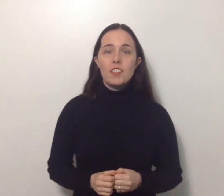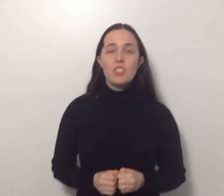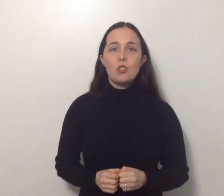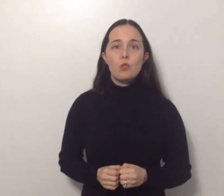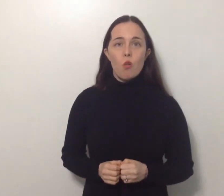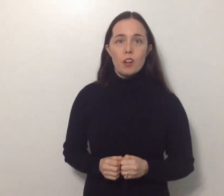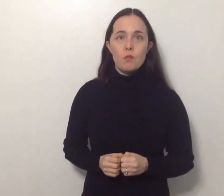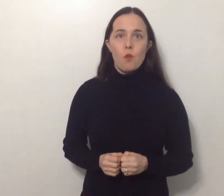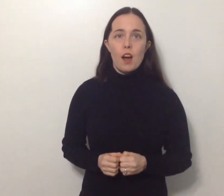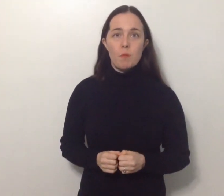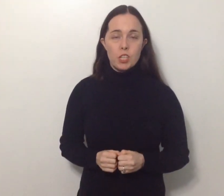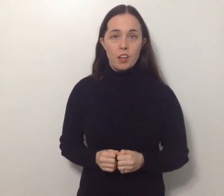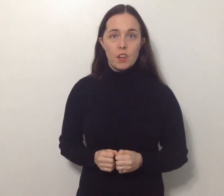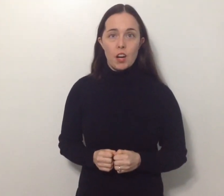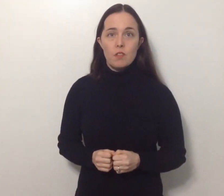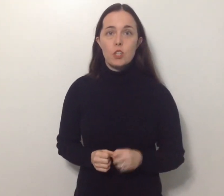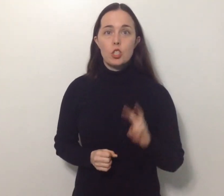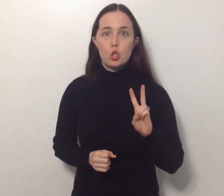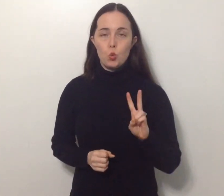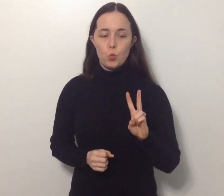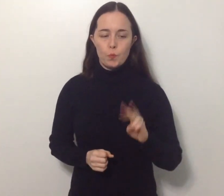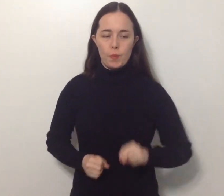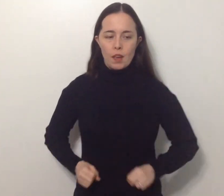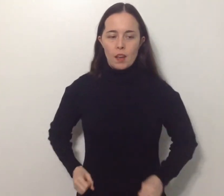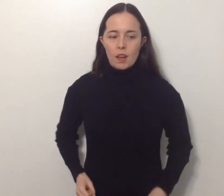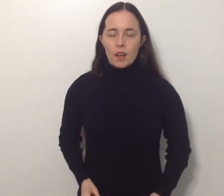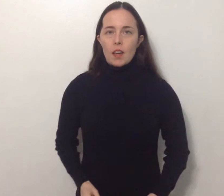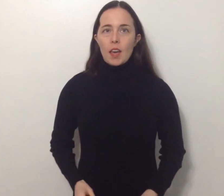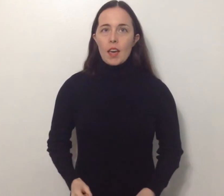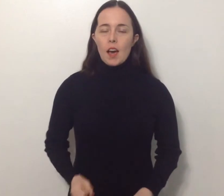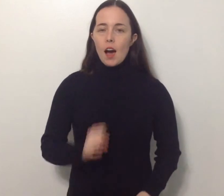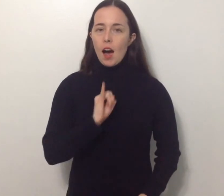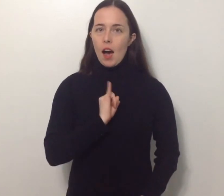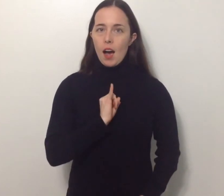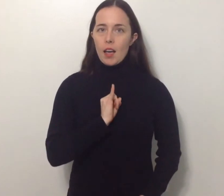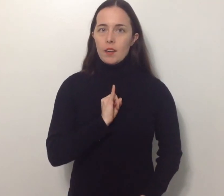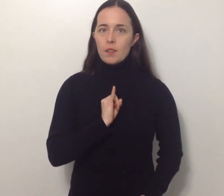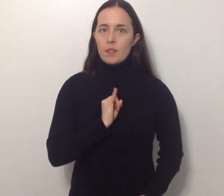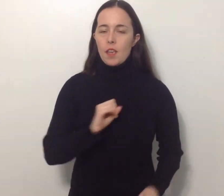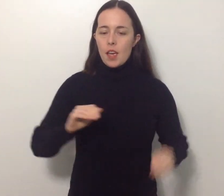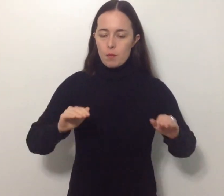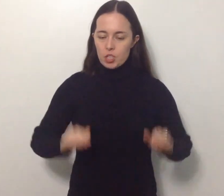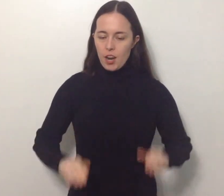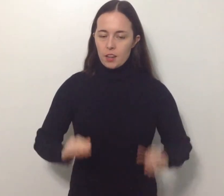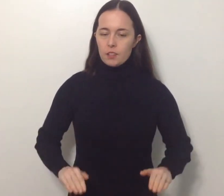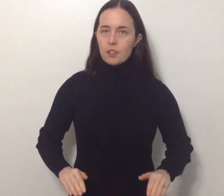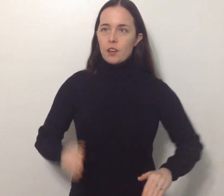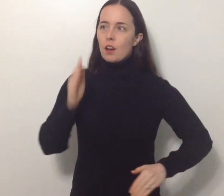this is the tutorial for I am a child of God, verse 2. Okay. I am a child